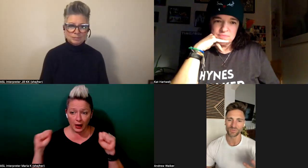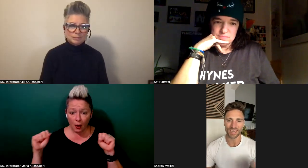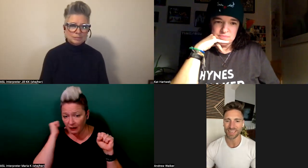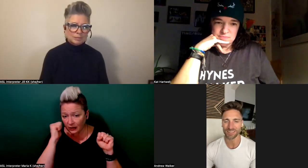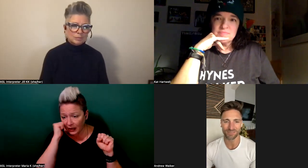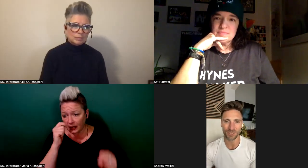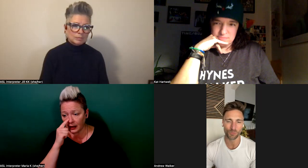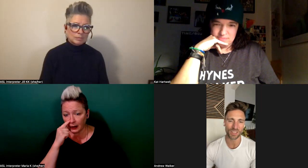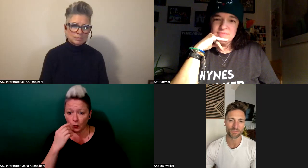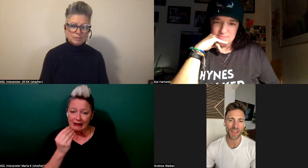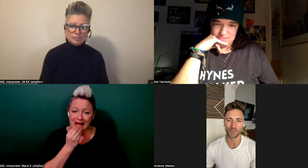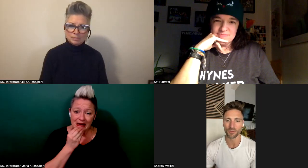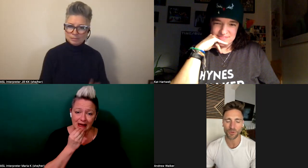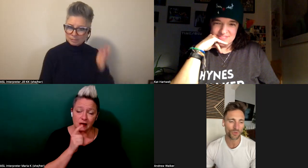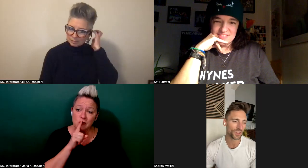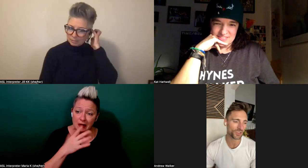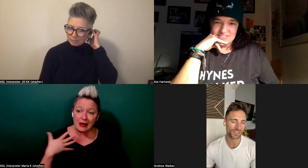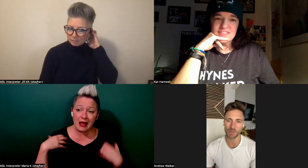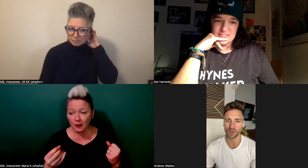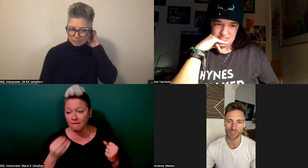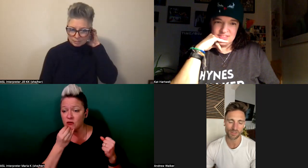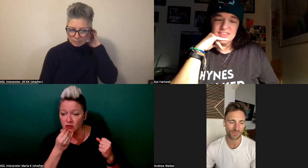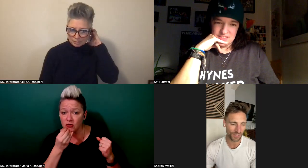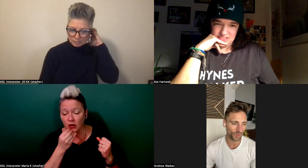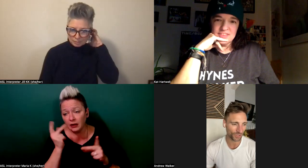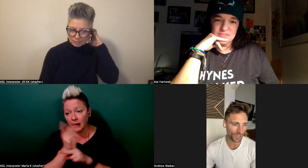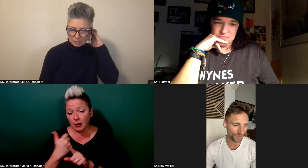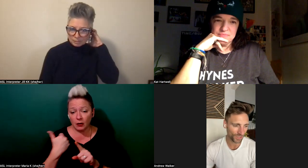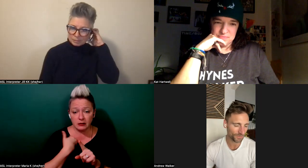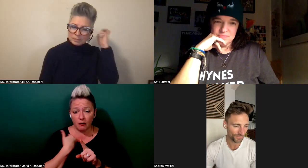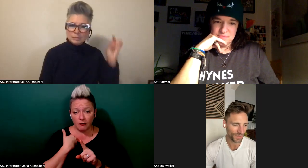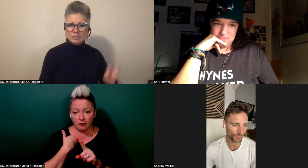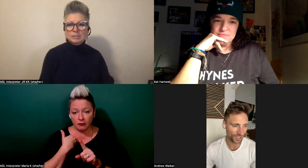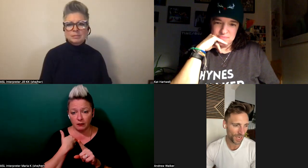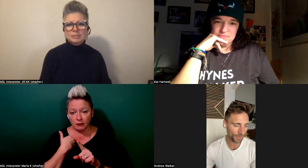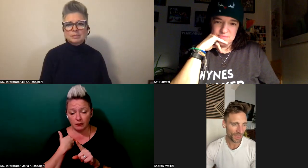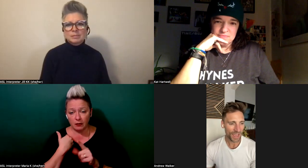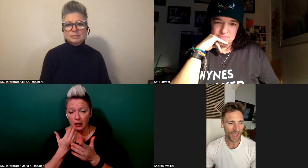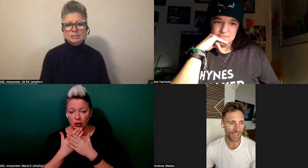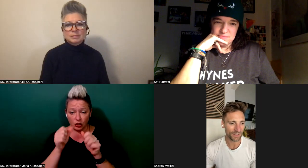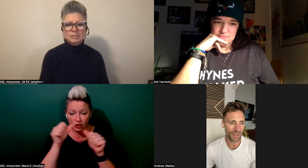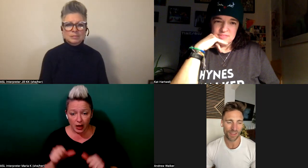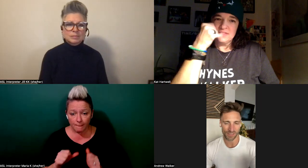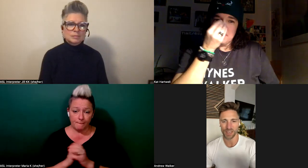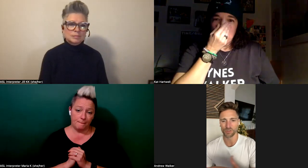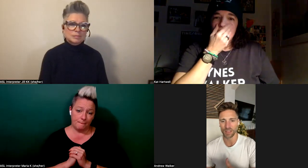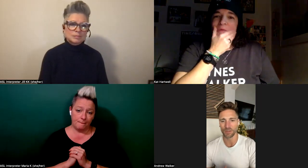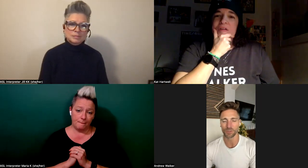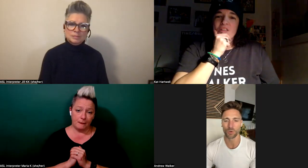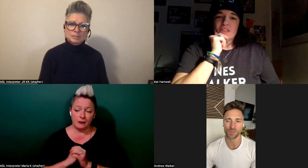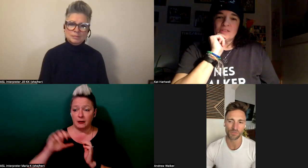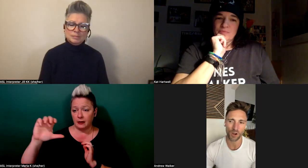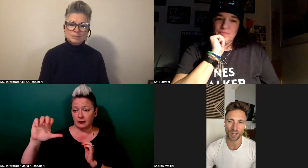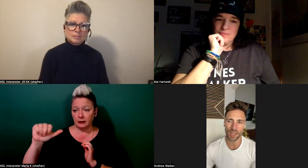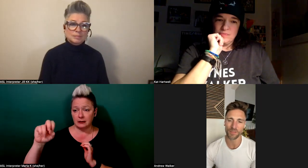were eating, really healthy food and just keeping ourselves in really in great shape. And then Cassandra and I left